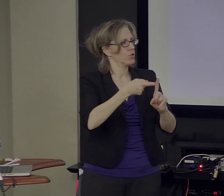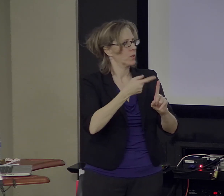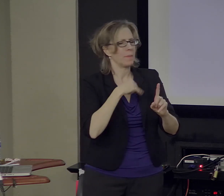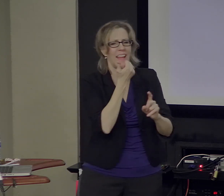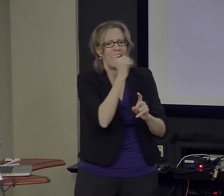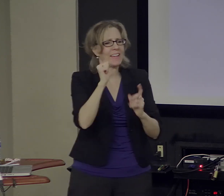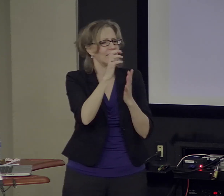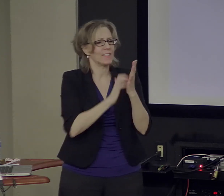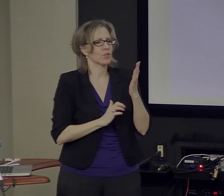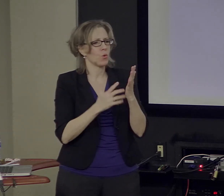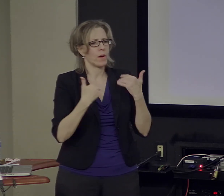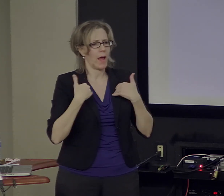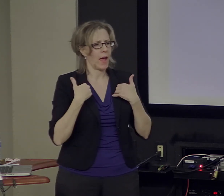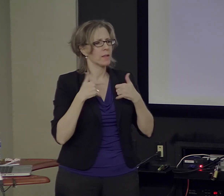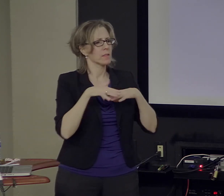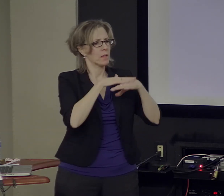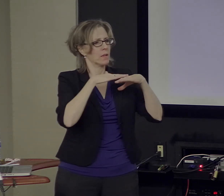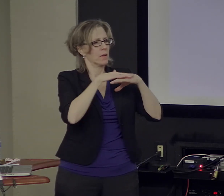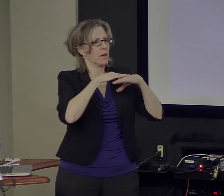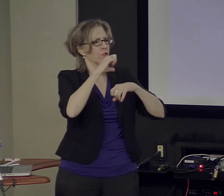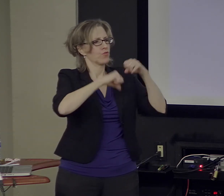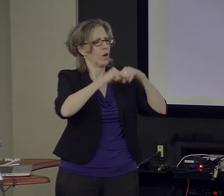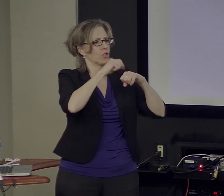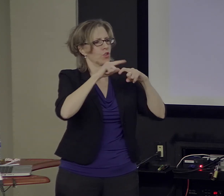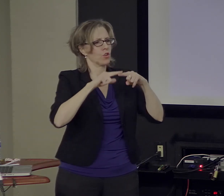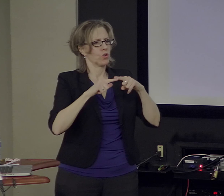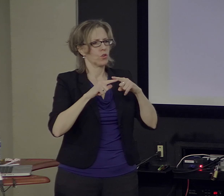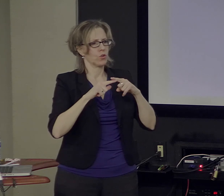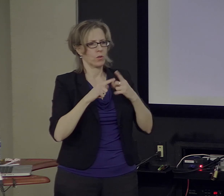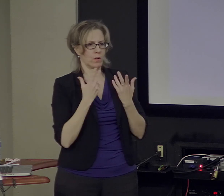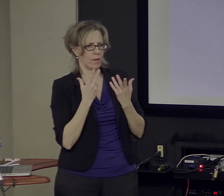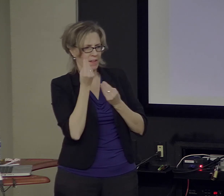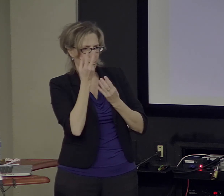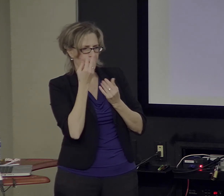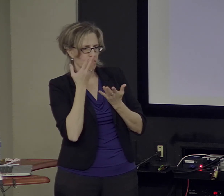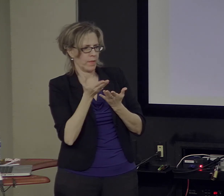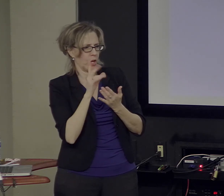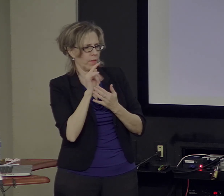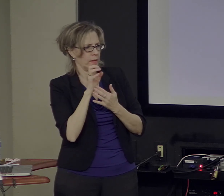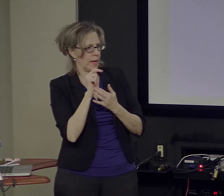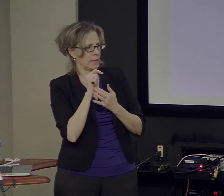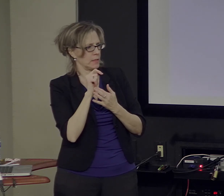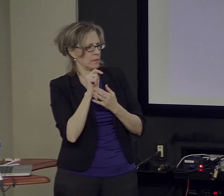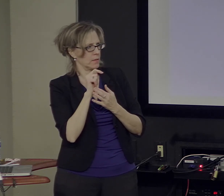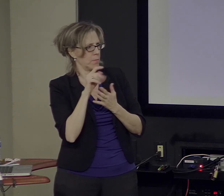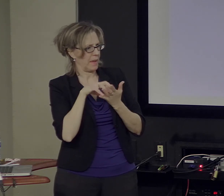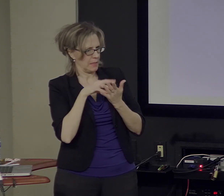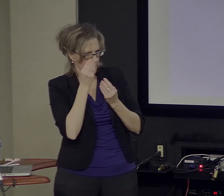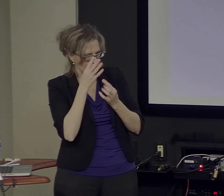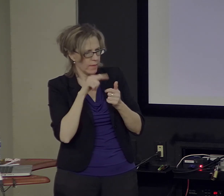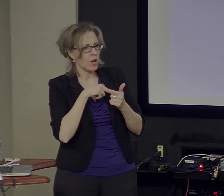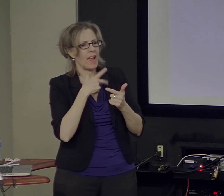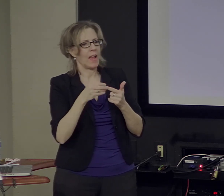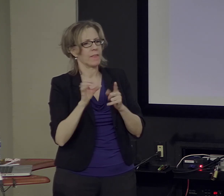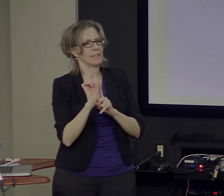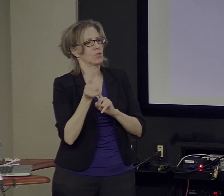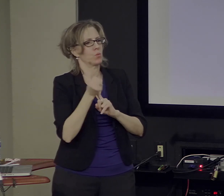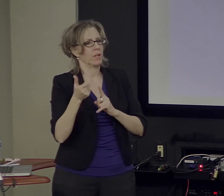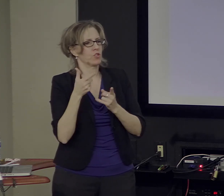international variance and the importance of that. You know, with any source that you have a variety of structure, and